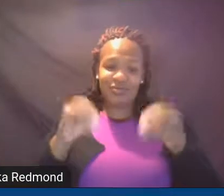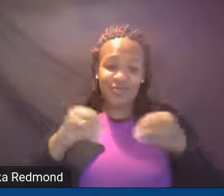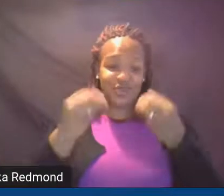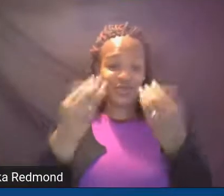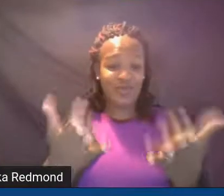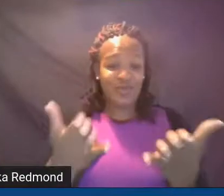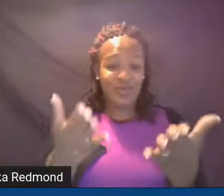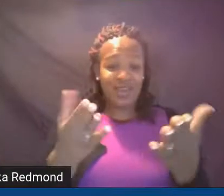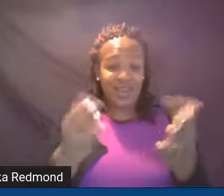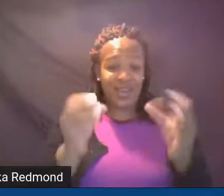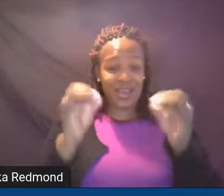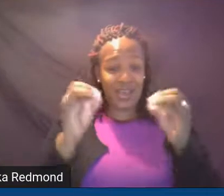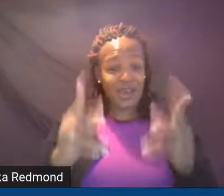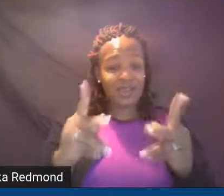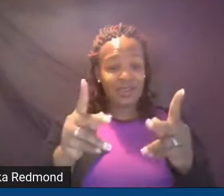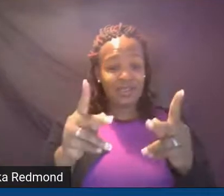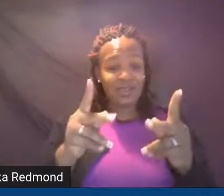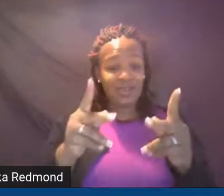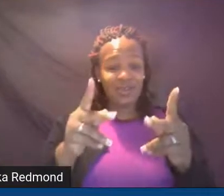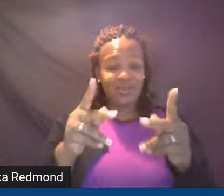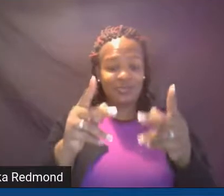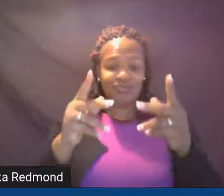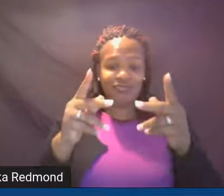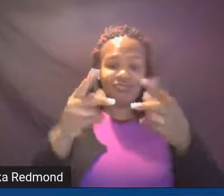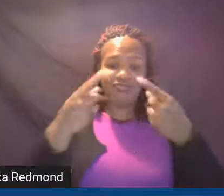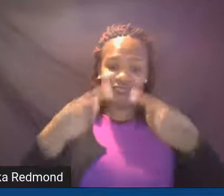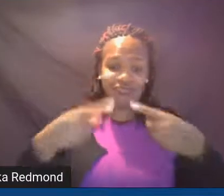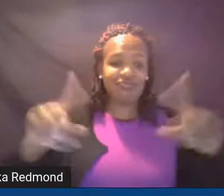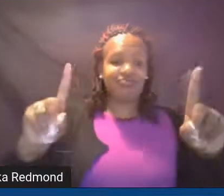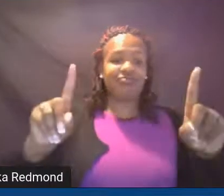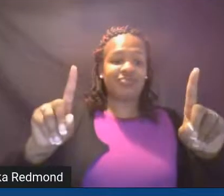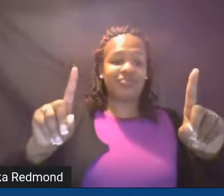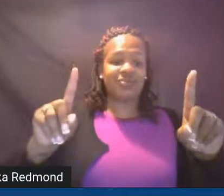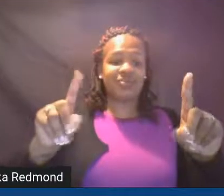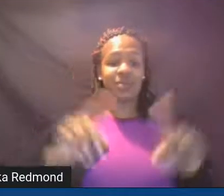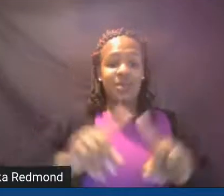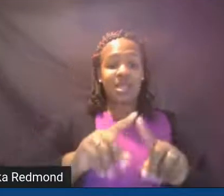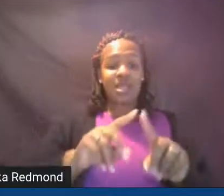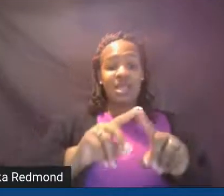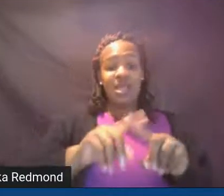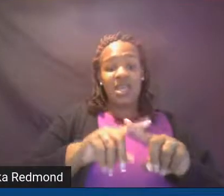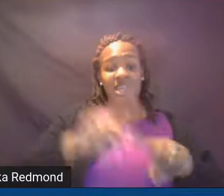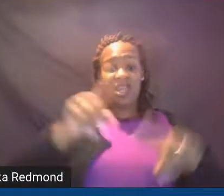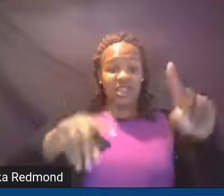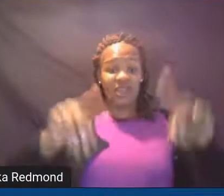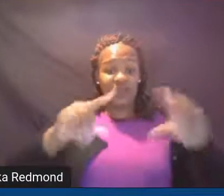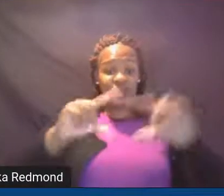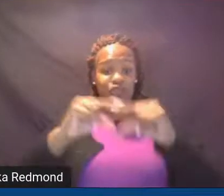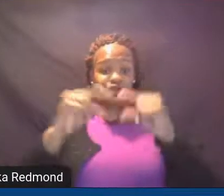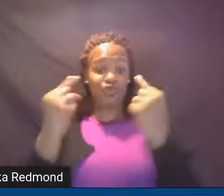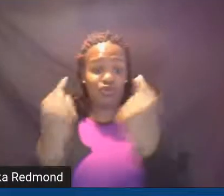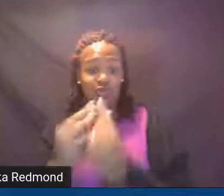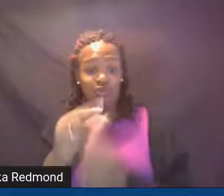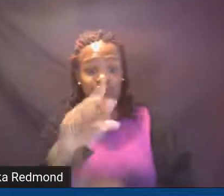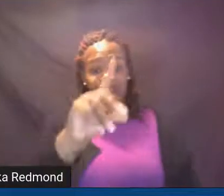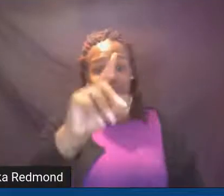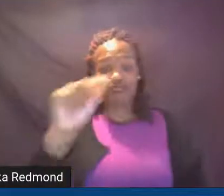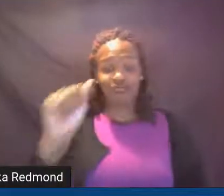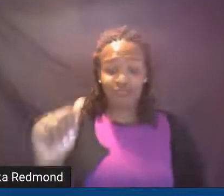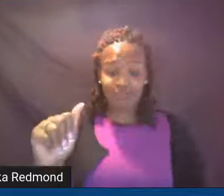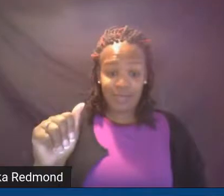That includes recognizing the needs of diverse groups, people who are differently abled, people who live in disadvantaged